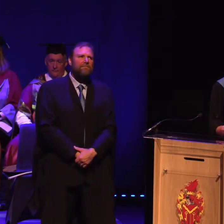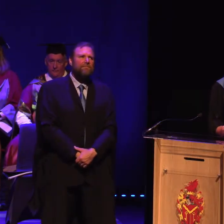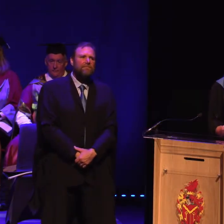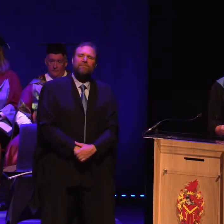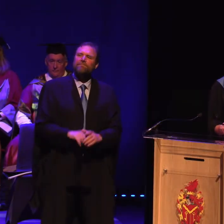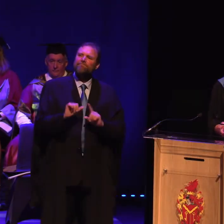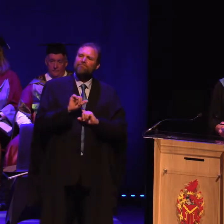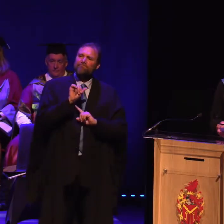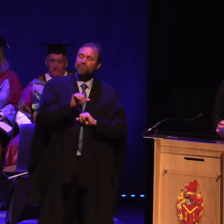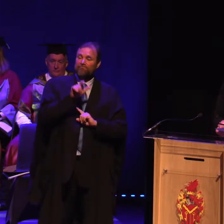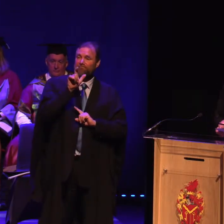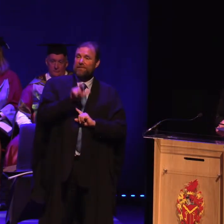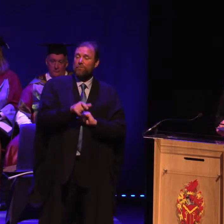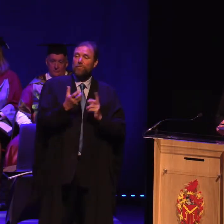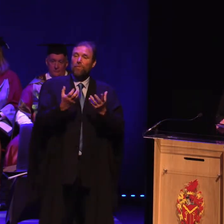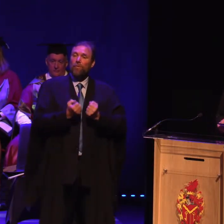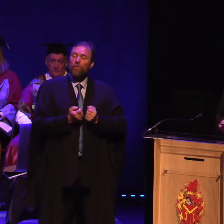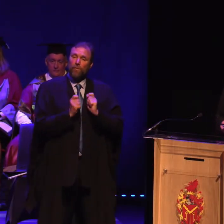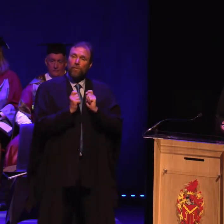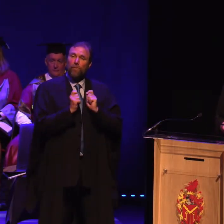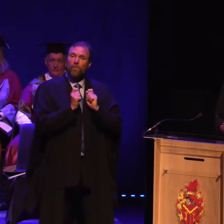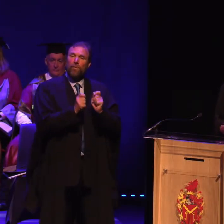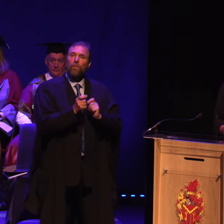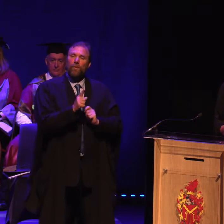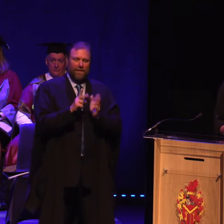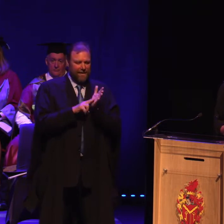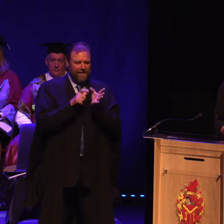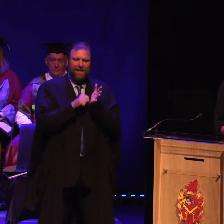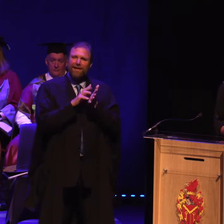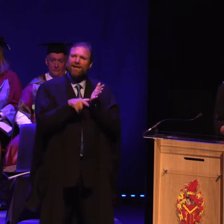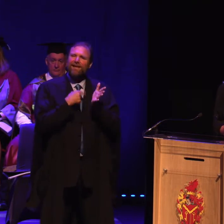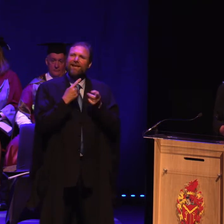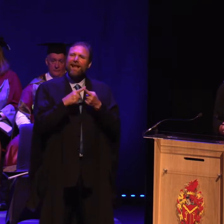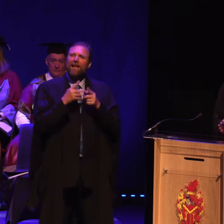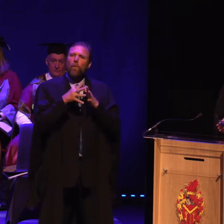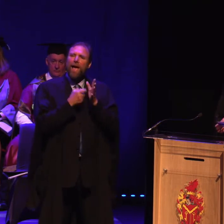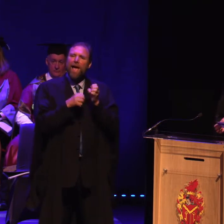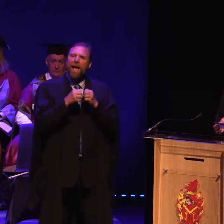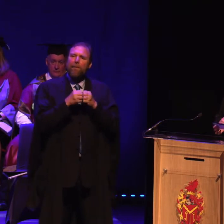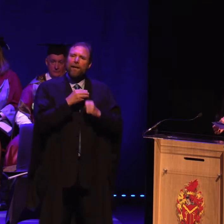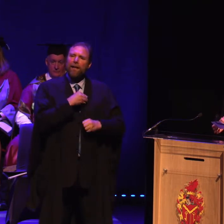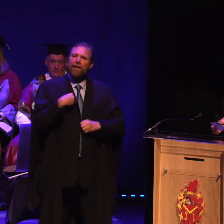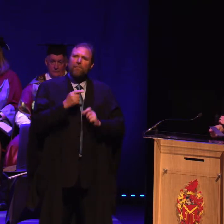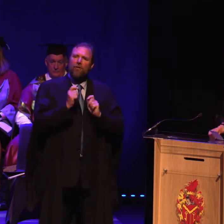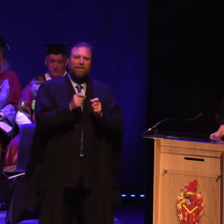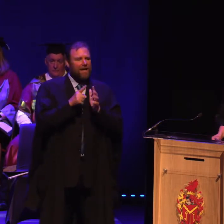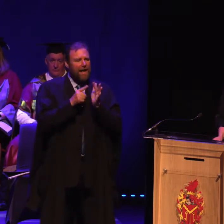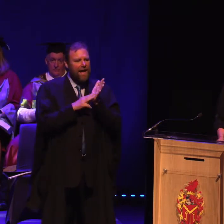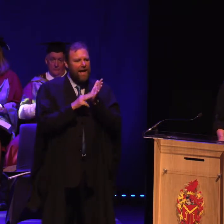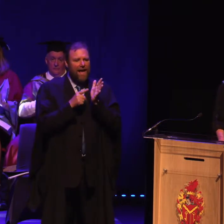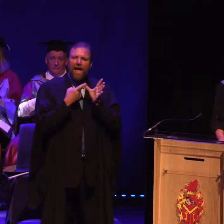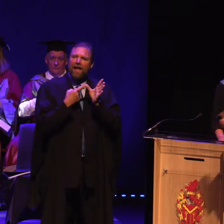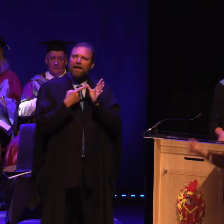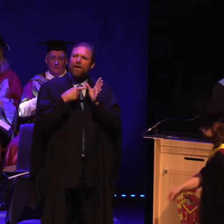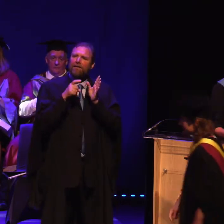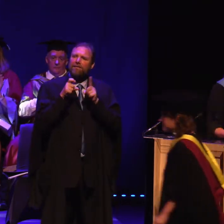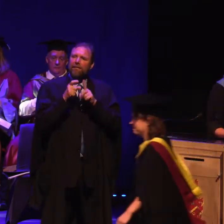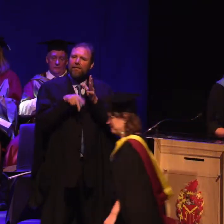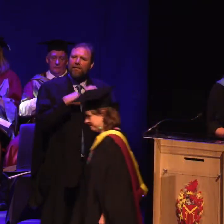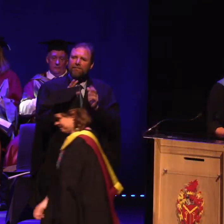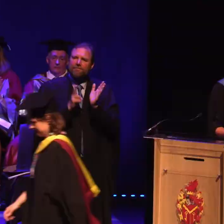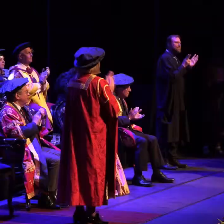The next student is the recipient of the Natalie Webb Clinical Prize, Eleanor Duggan.